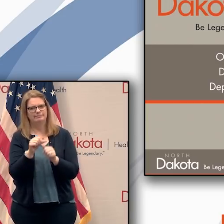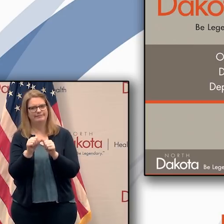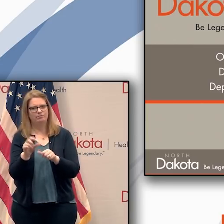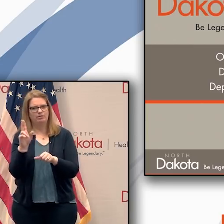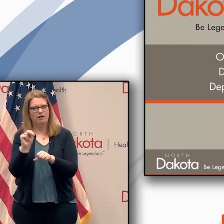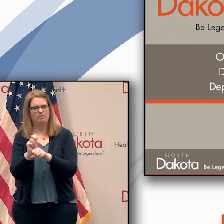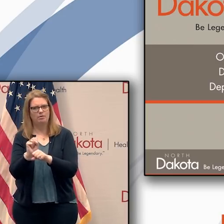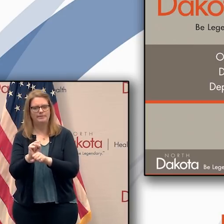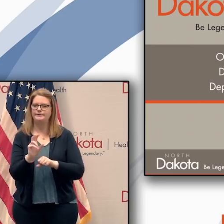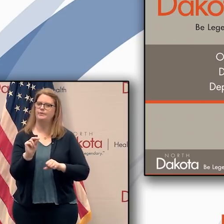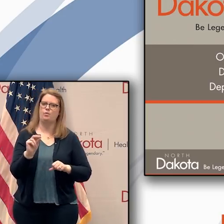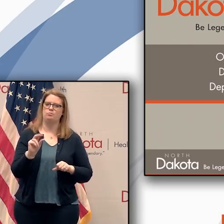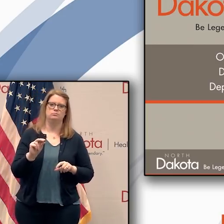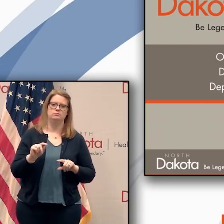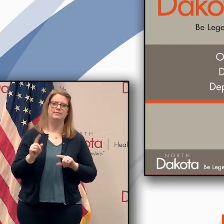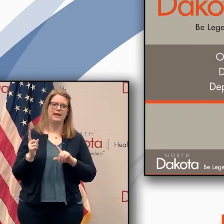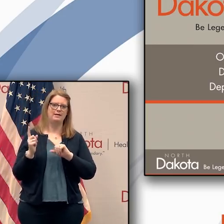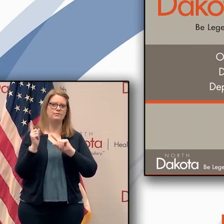it's that simple.